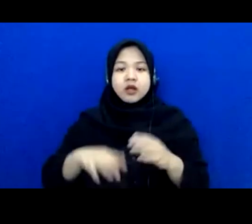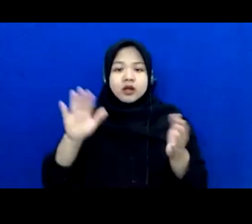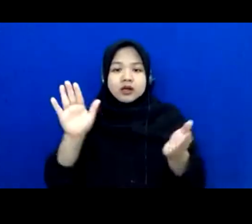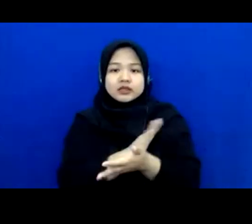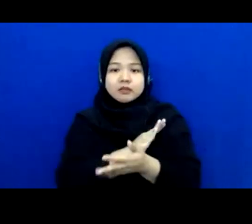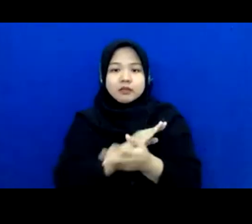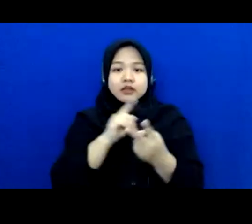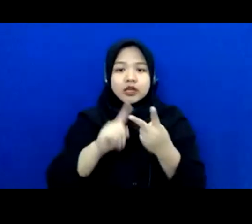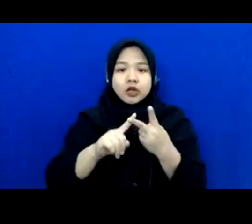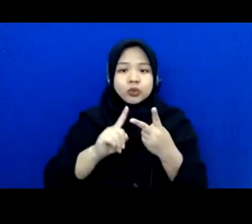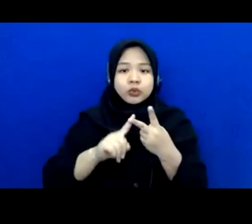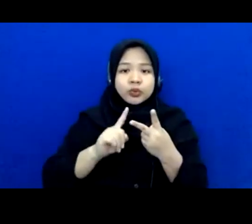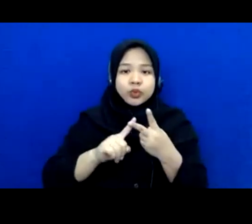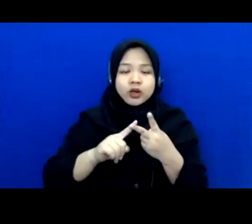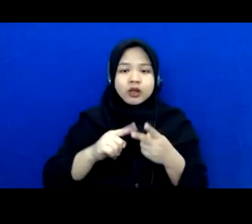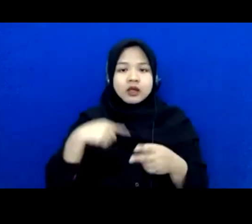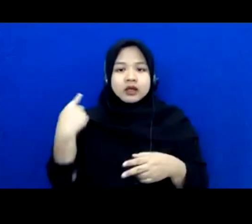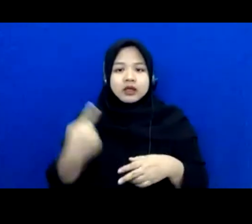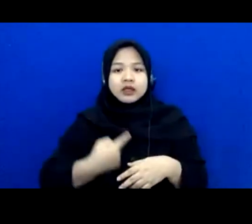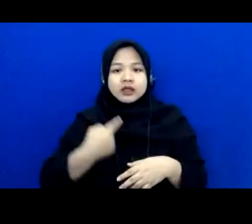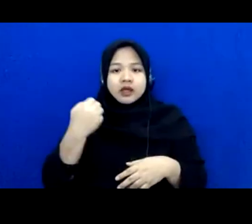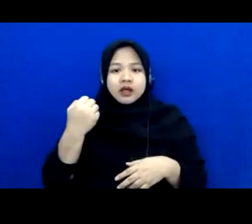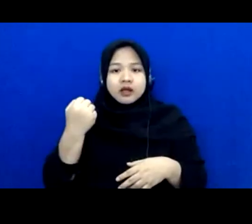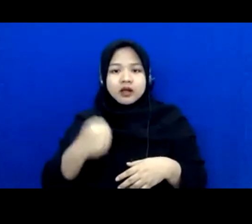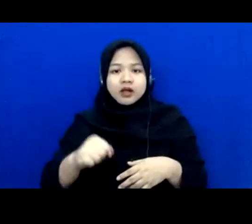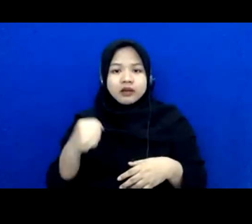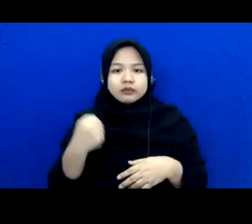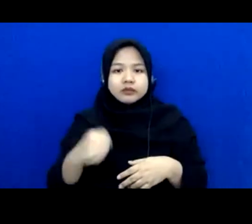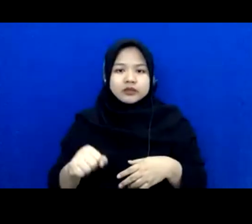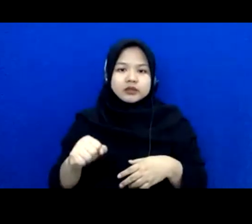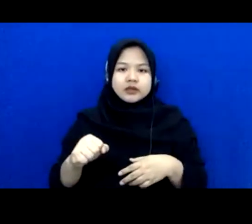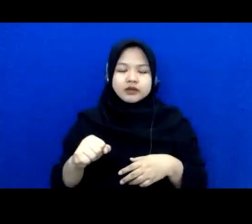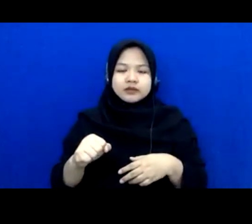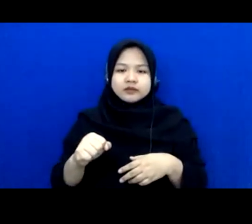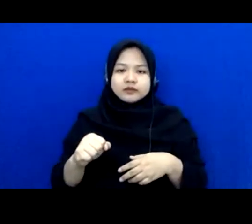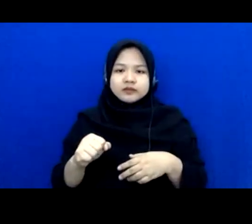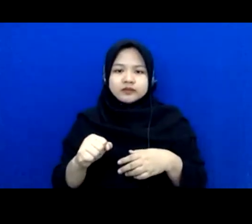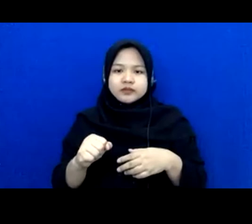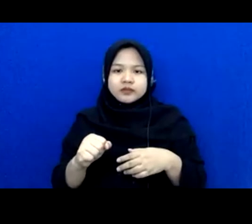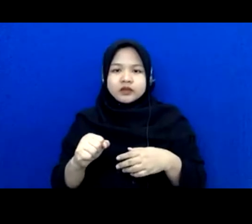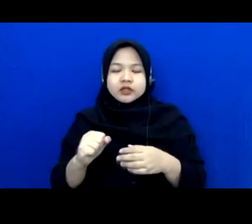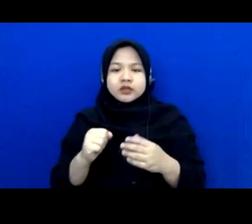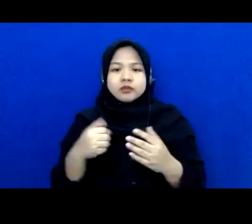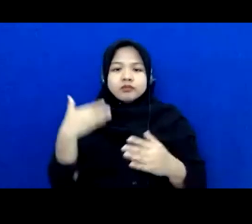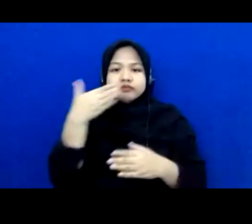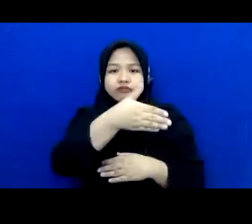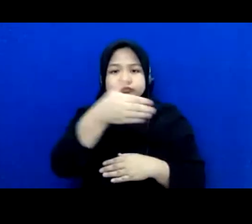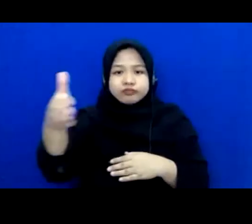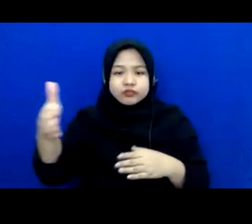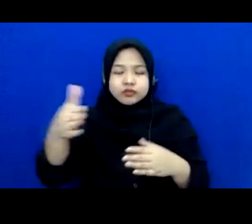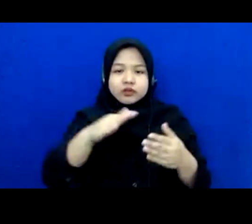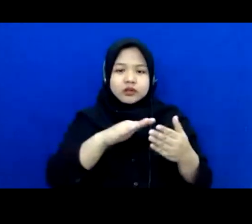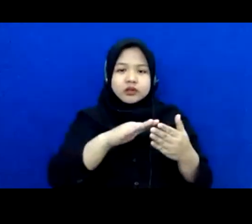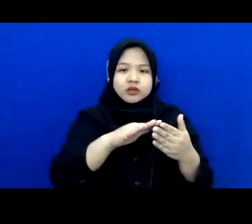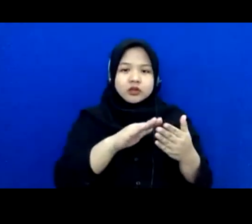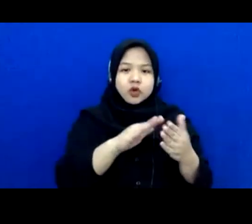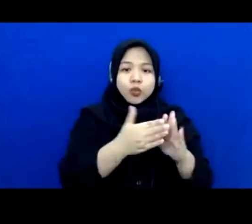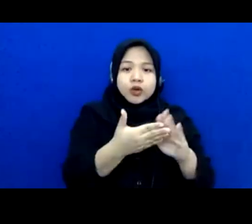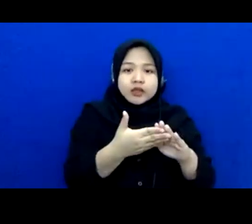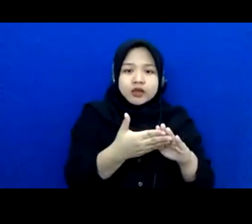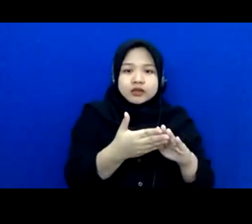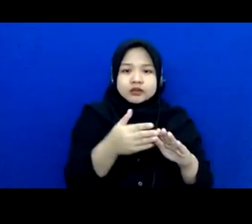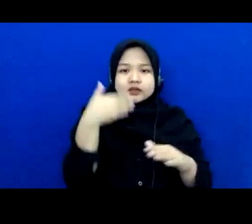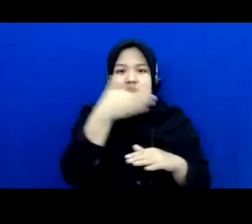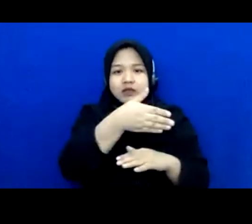was because we couldn't take the team out into the community to do screening, we had to bring the community